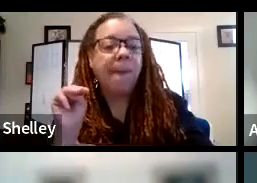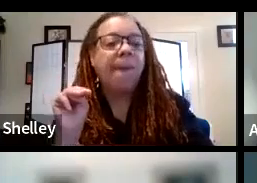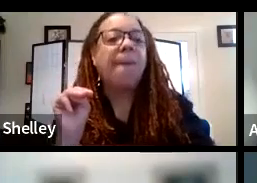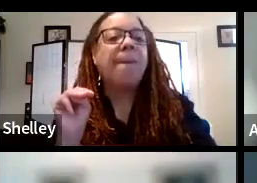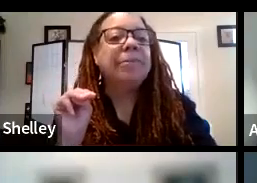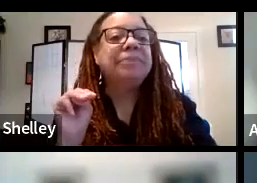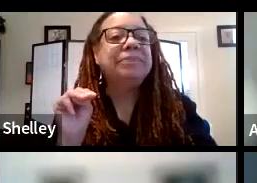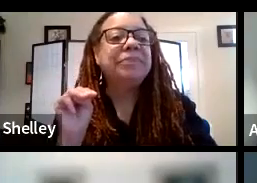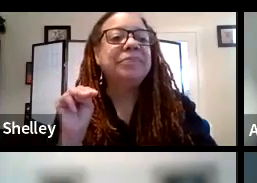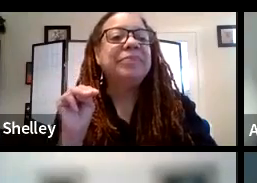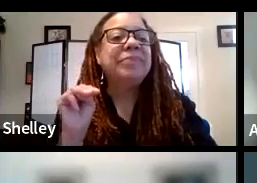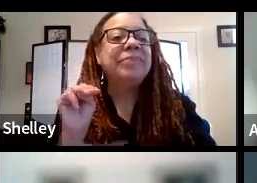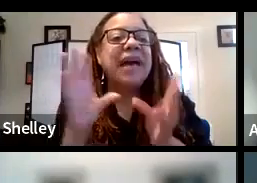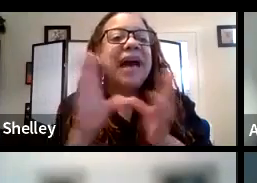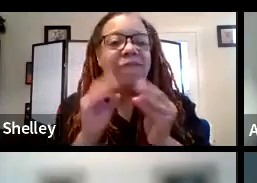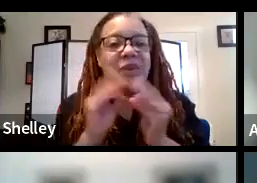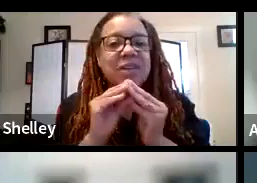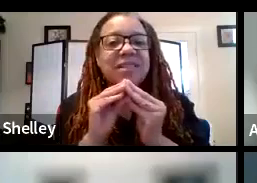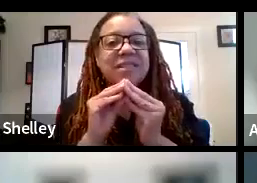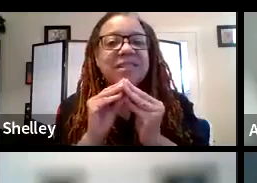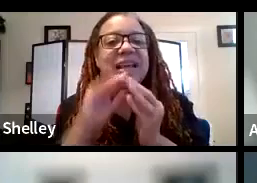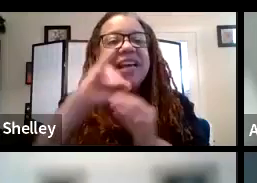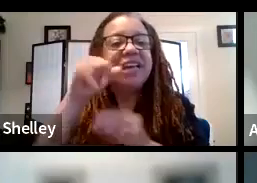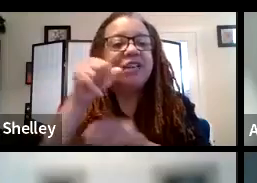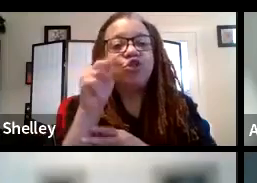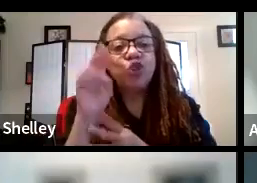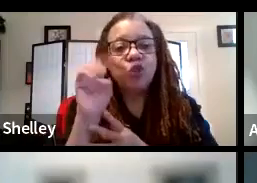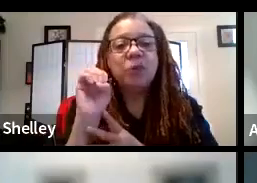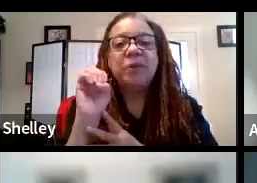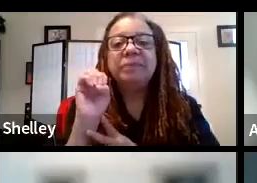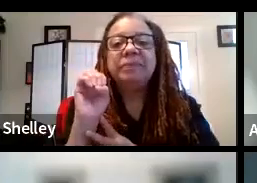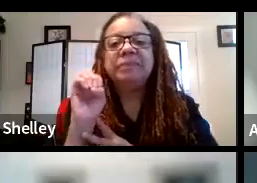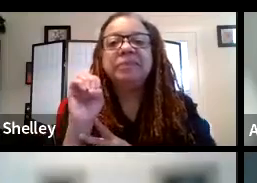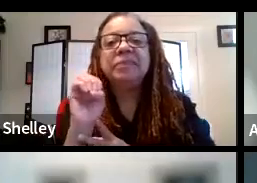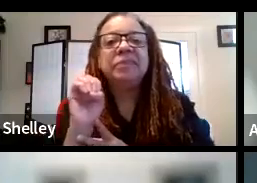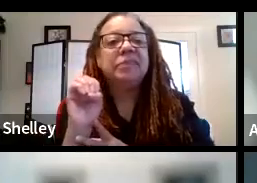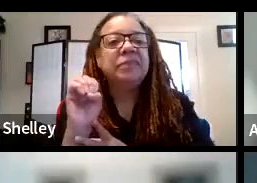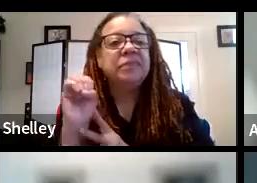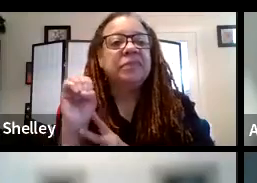Okay, that's what I thought. I think Connor, was your hand up, Connor?